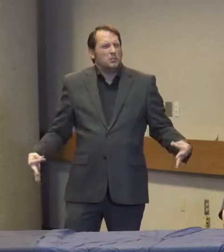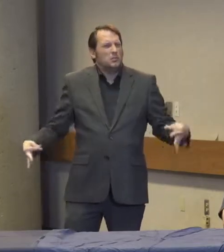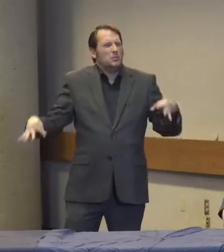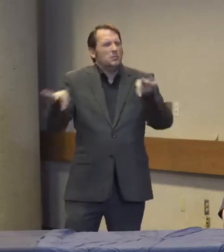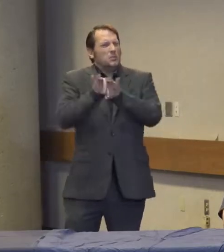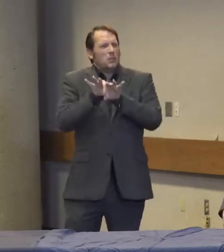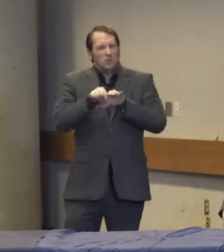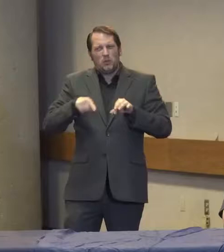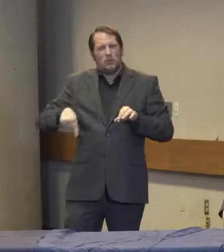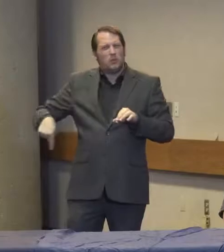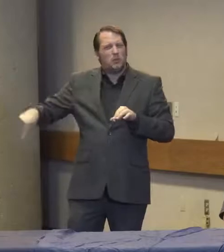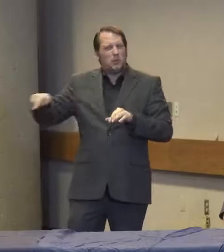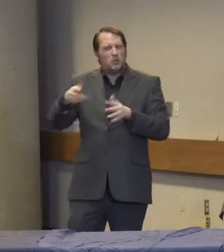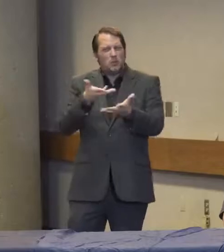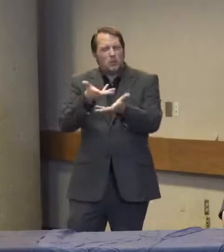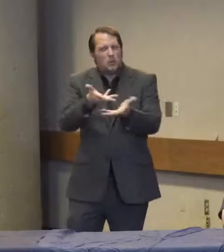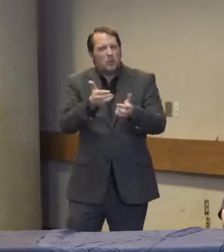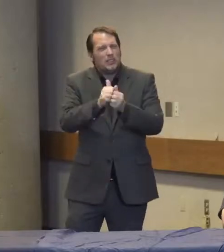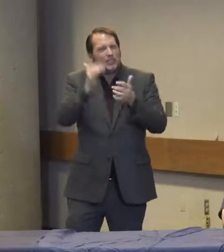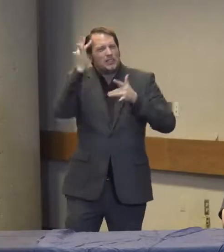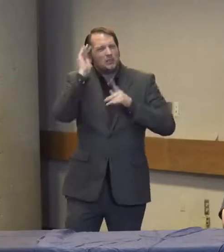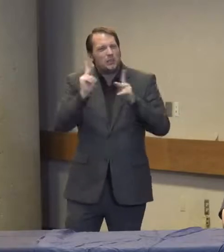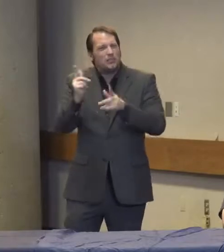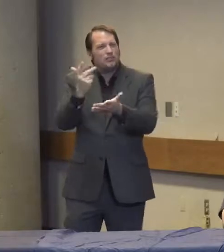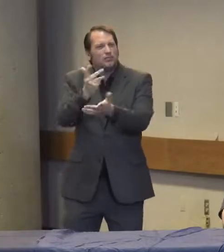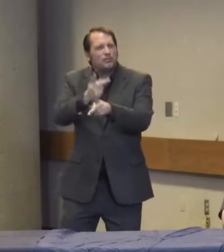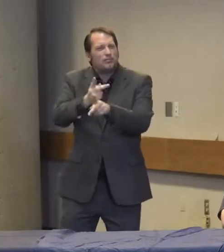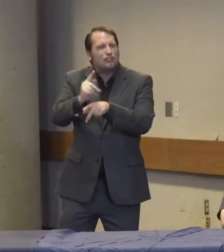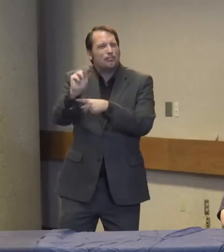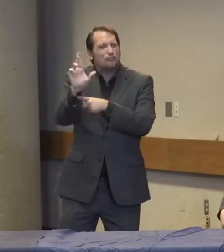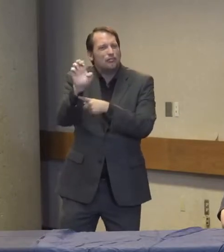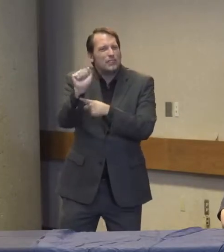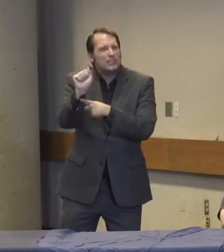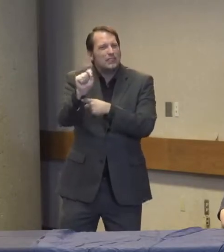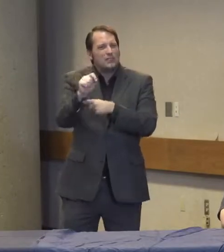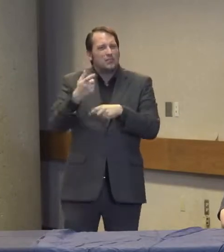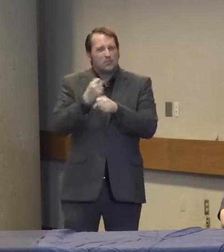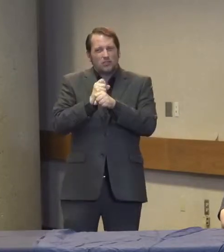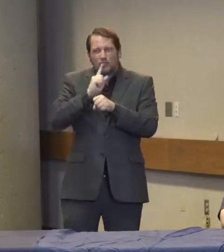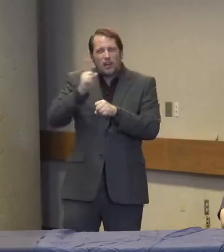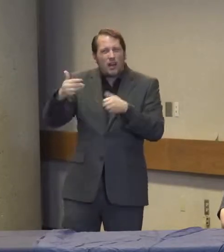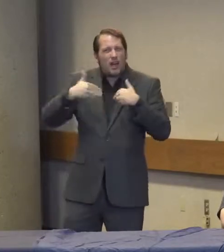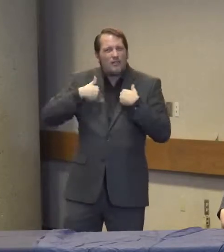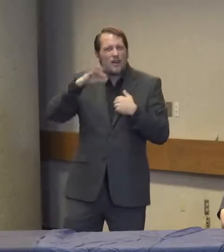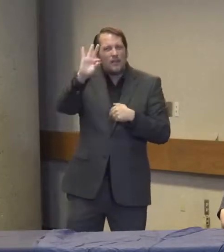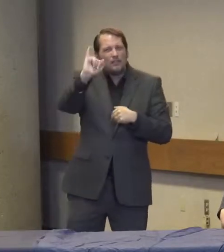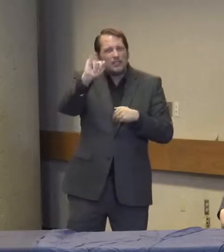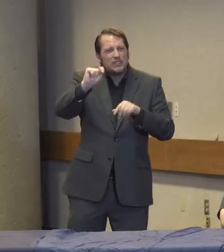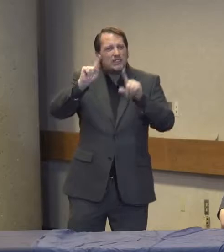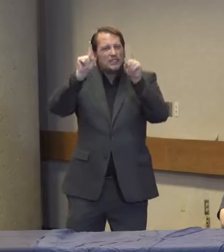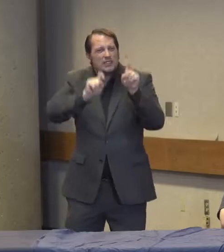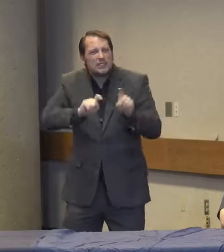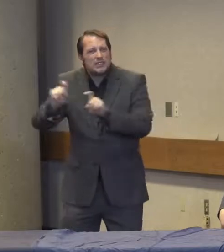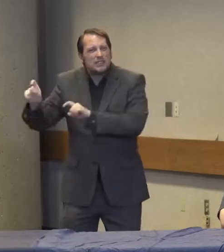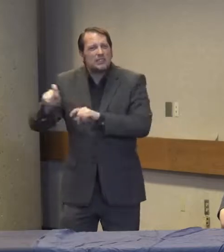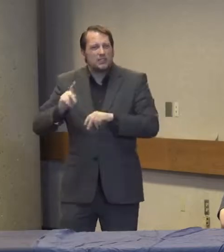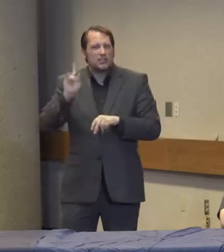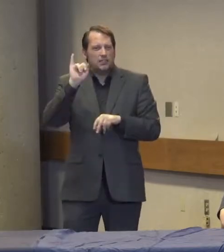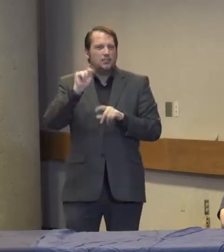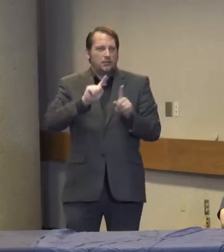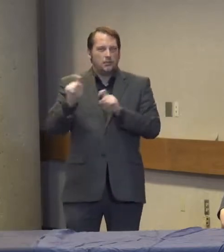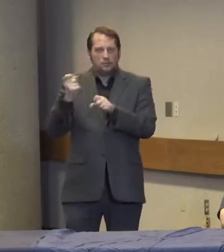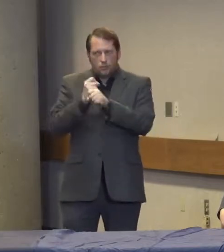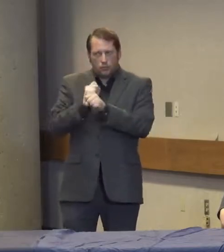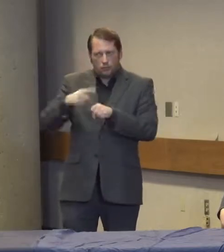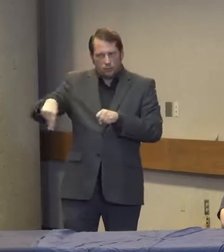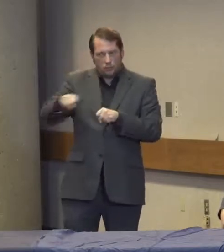training, the fit testing that you need to wear a respirator, all those things to be kept safe. And obviously, as if they